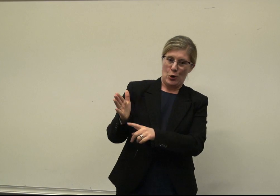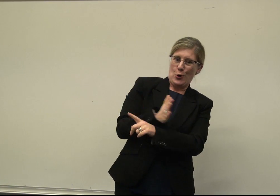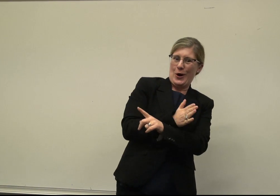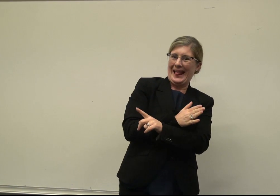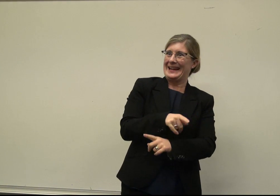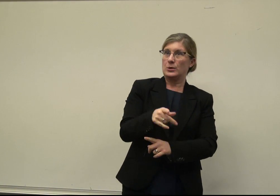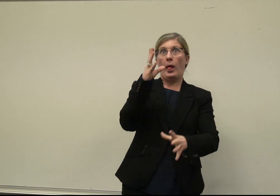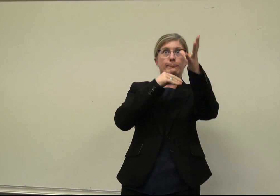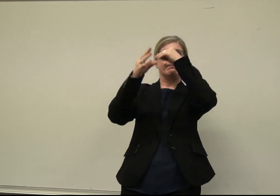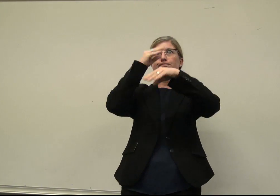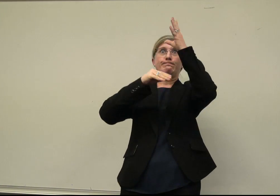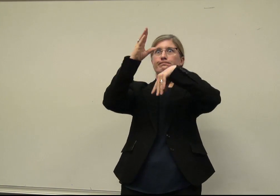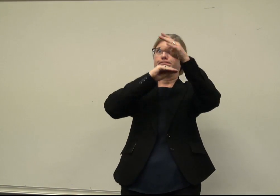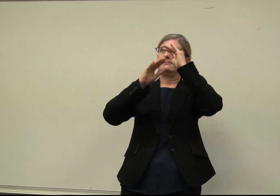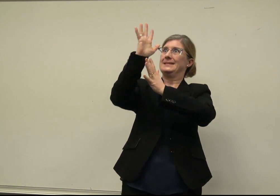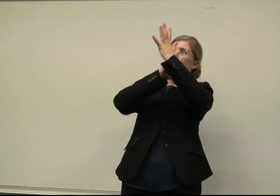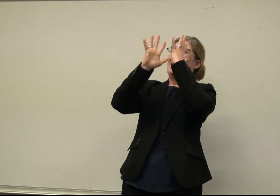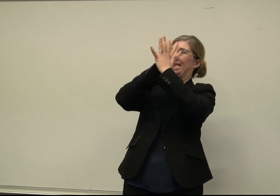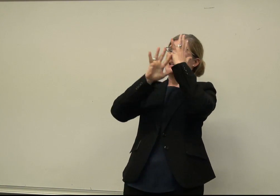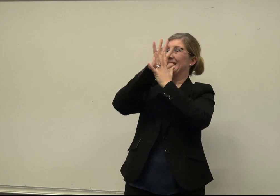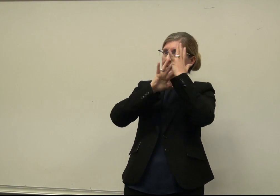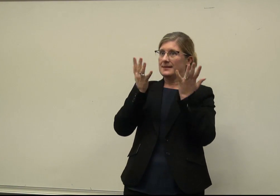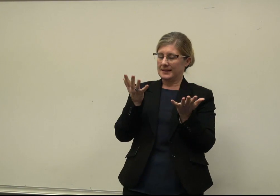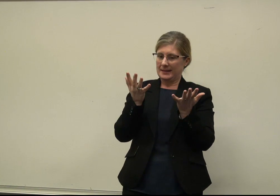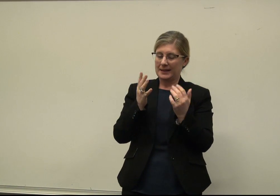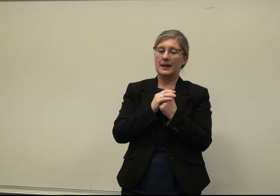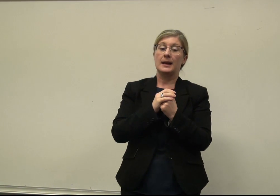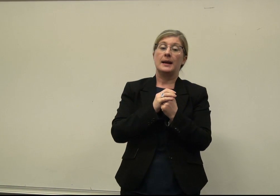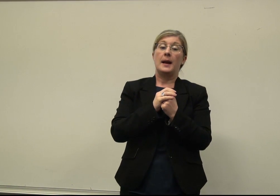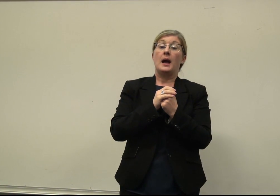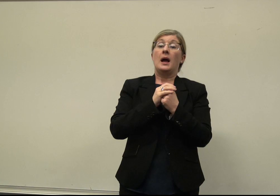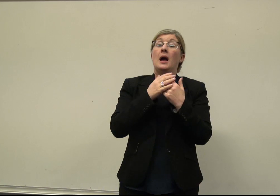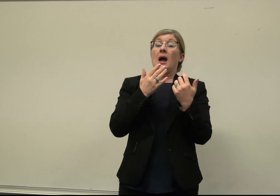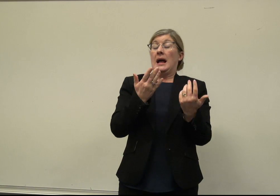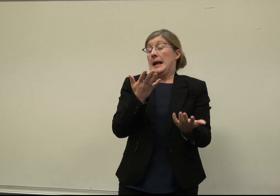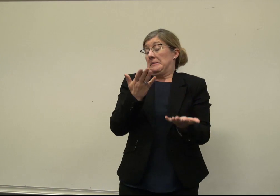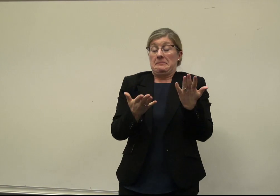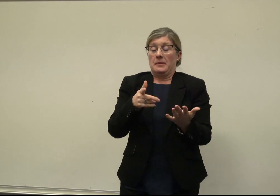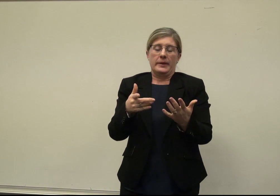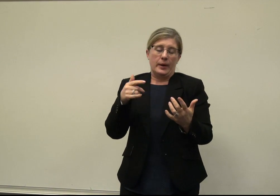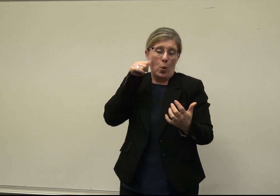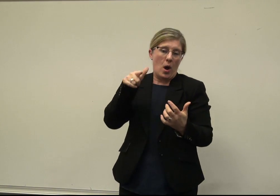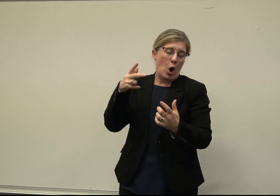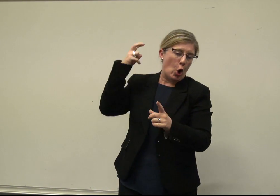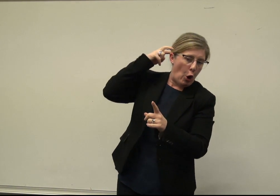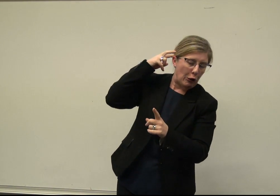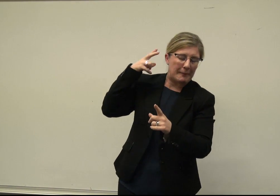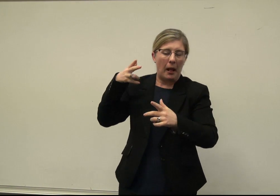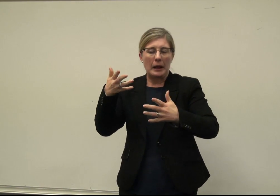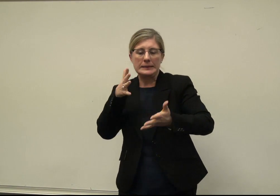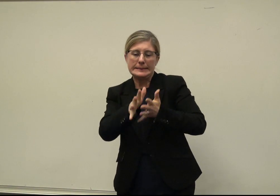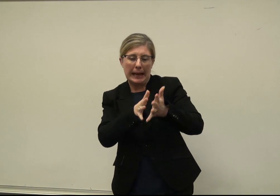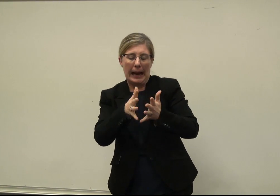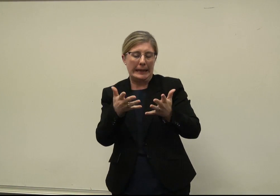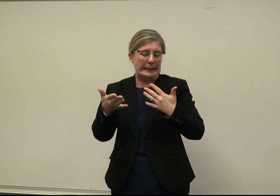important. And then, you know, that may or may not go together with cochlear implants and so on, but sign language is